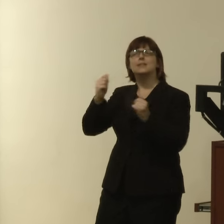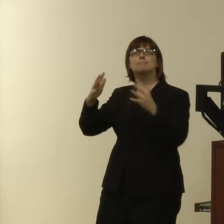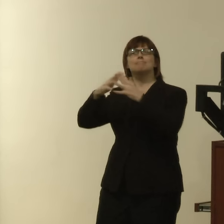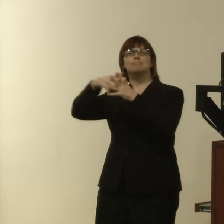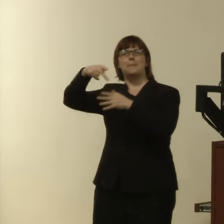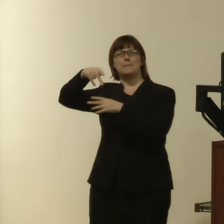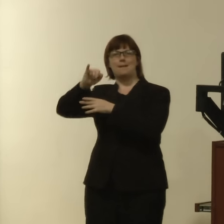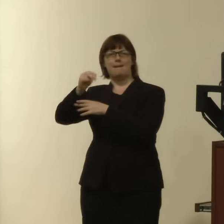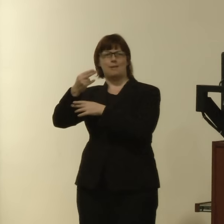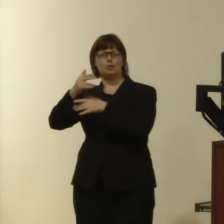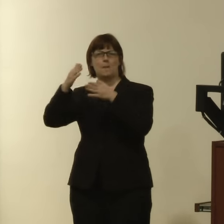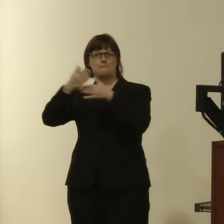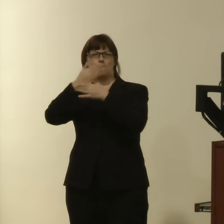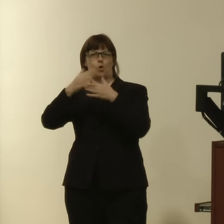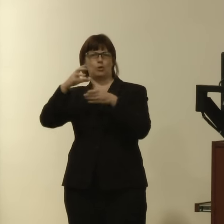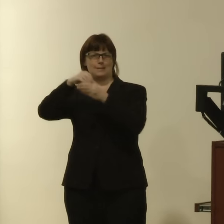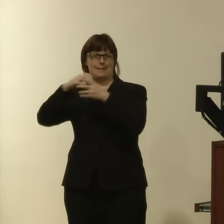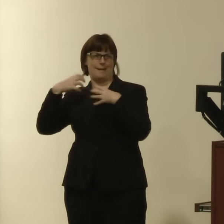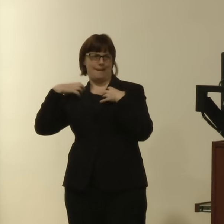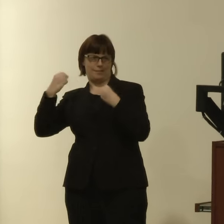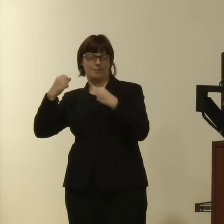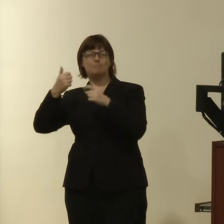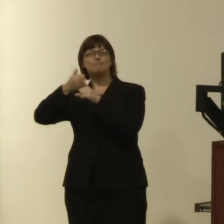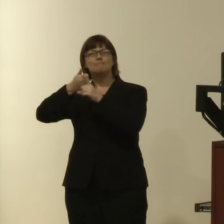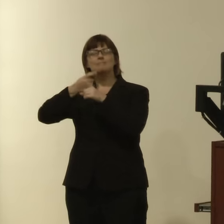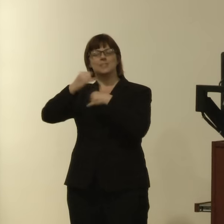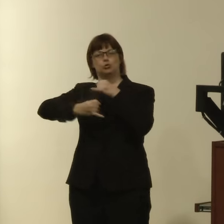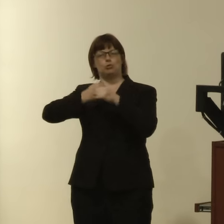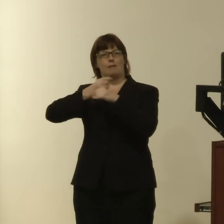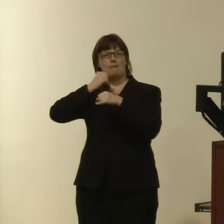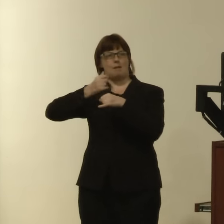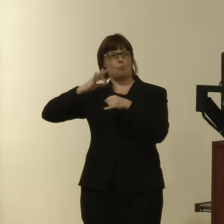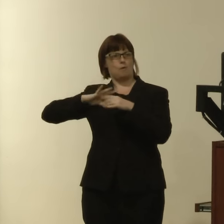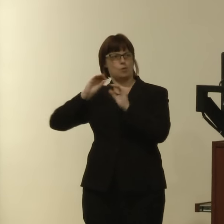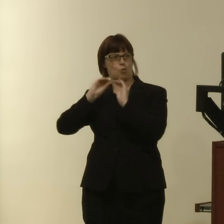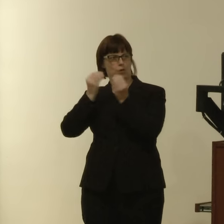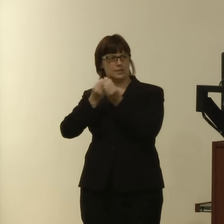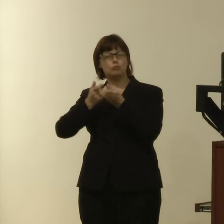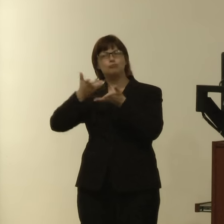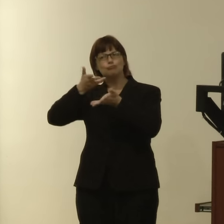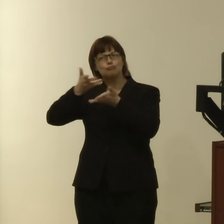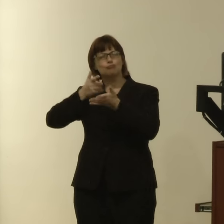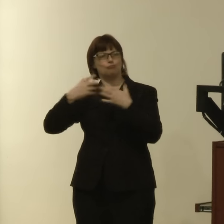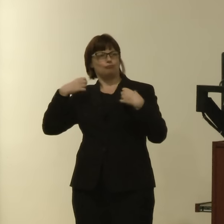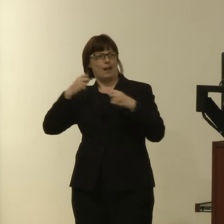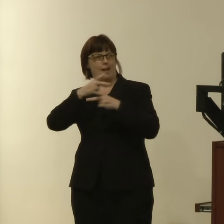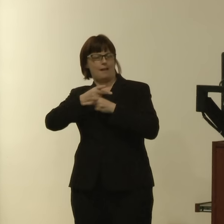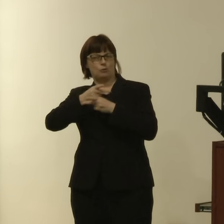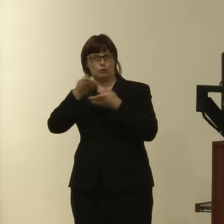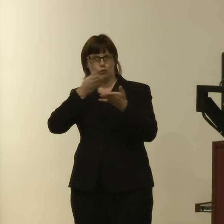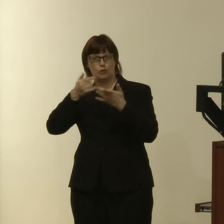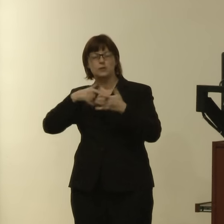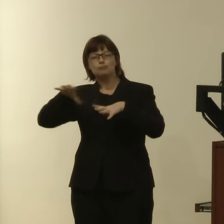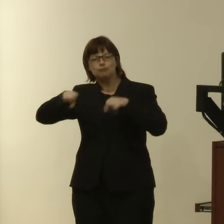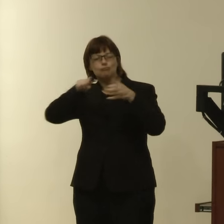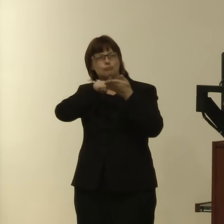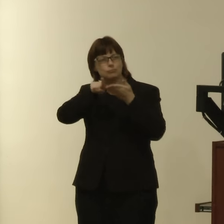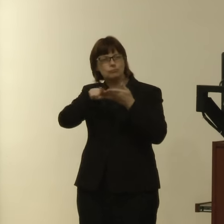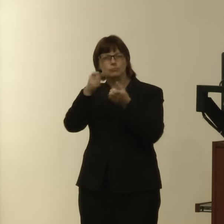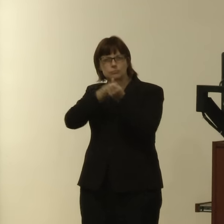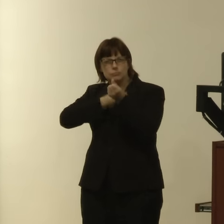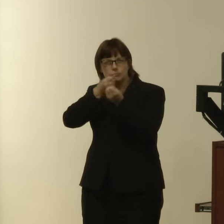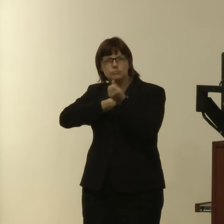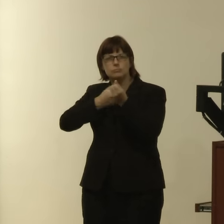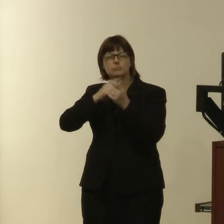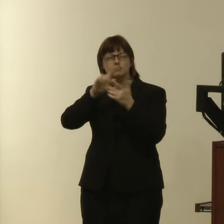Health, an international nonprofit organization that provides direct healthcare services and has undertaken research and advocacy